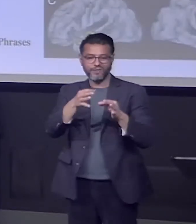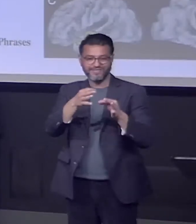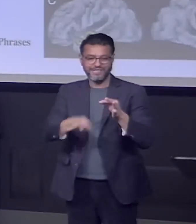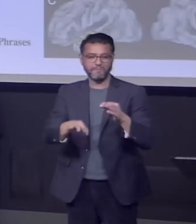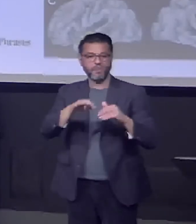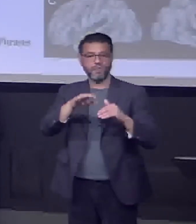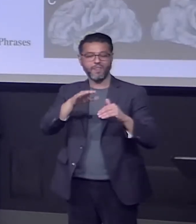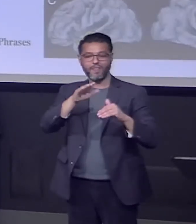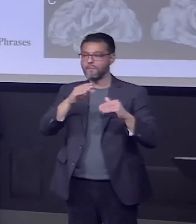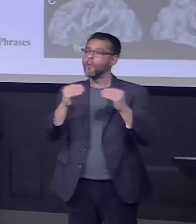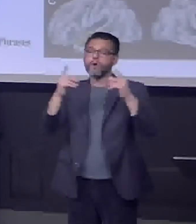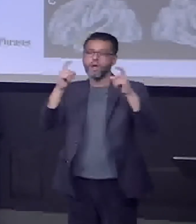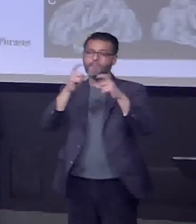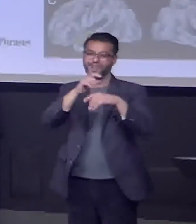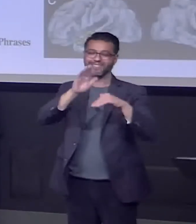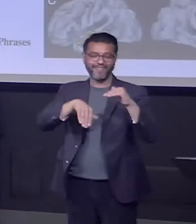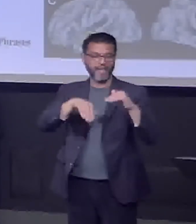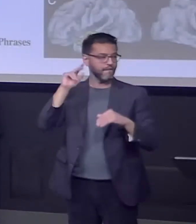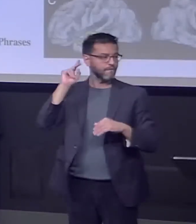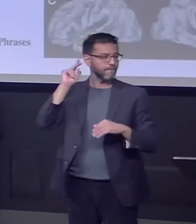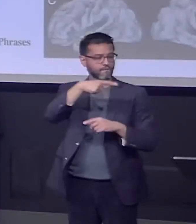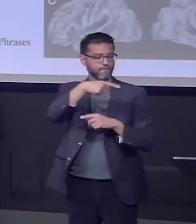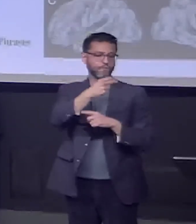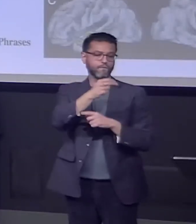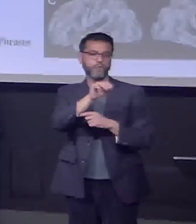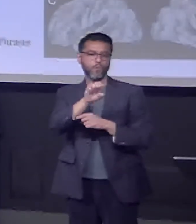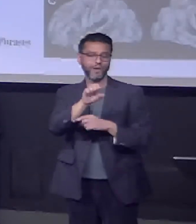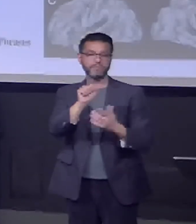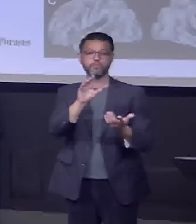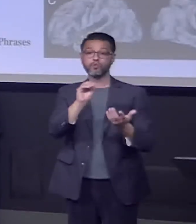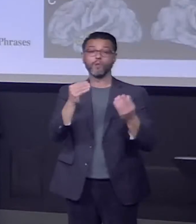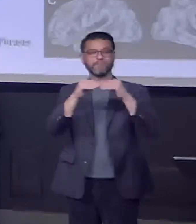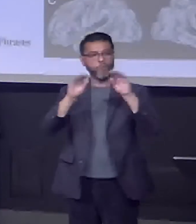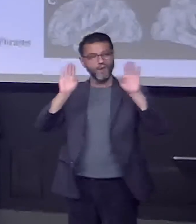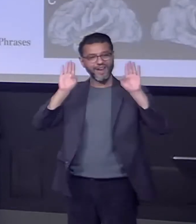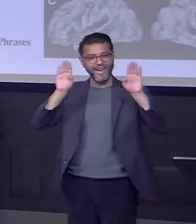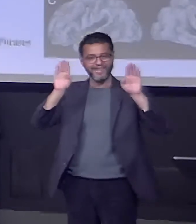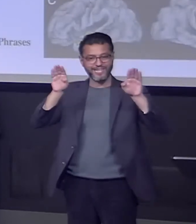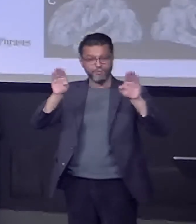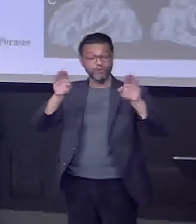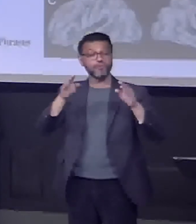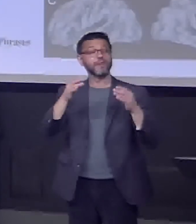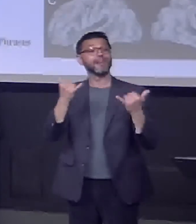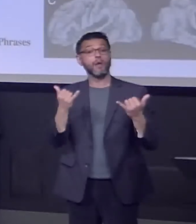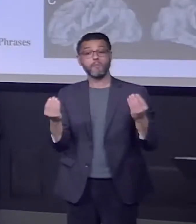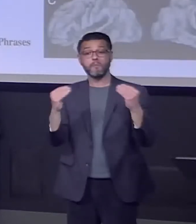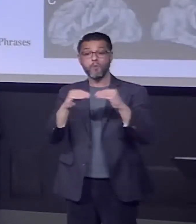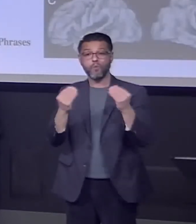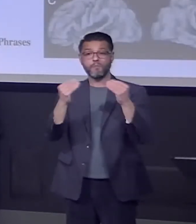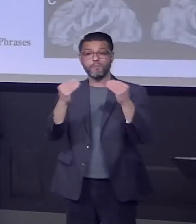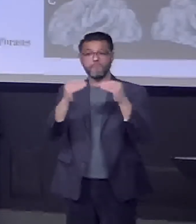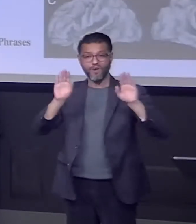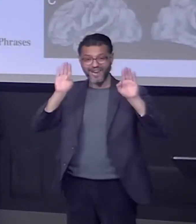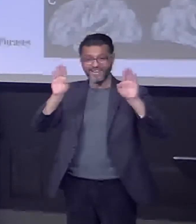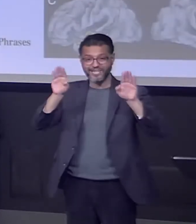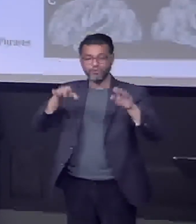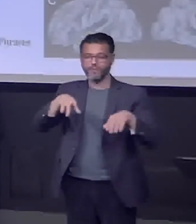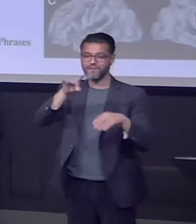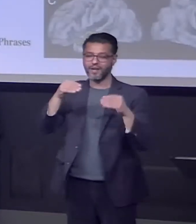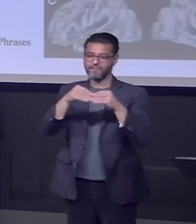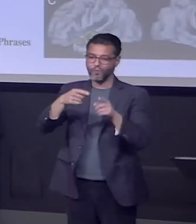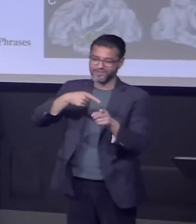move anterior. So this is clearly more anterior than the phoneme representation. Then as you go even more anterior, you find selectivity